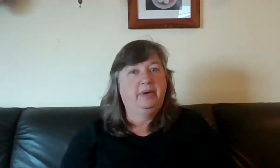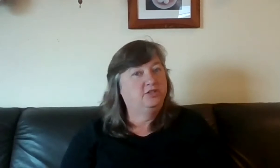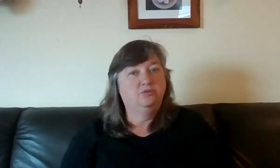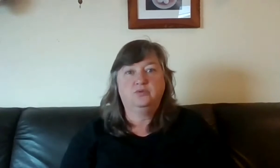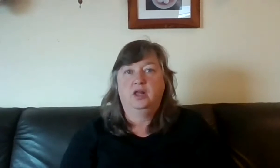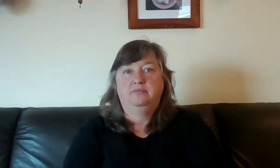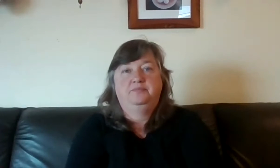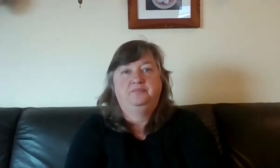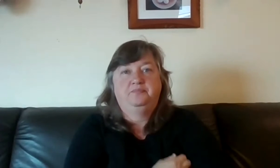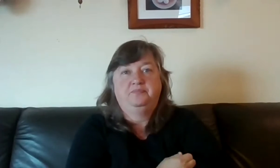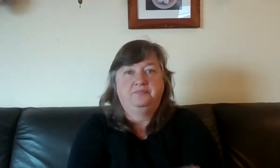bite, chew, and swallow.